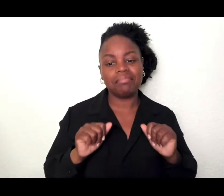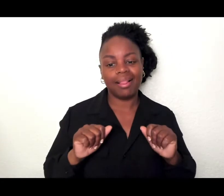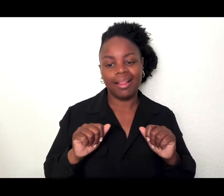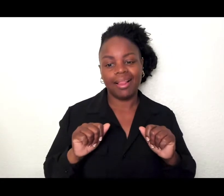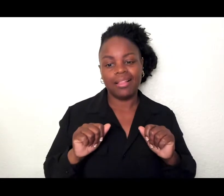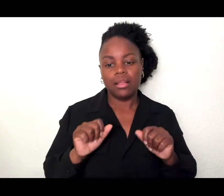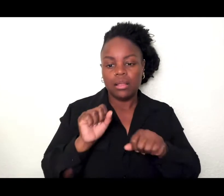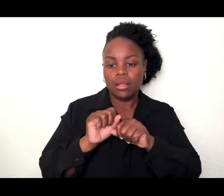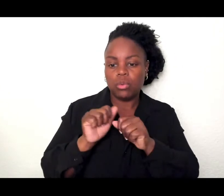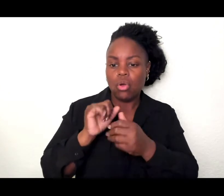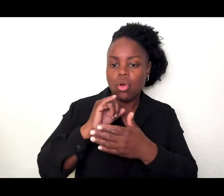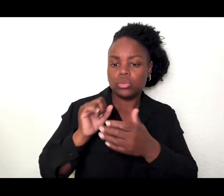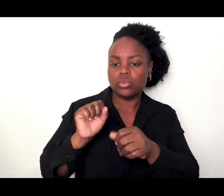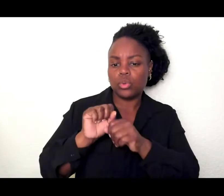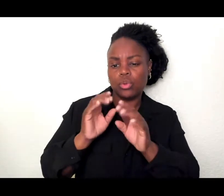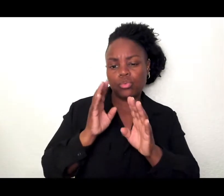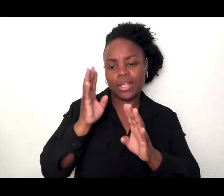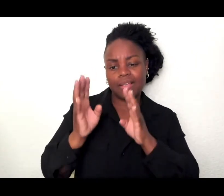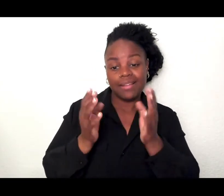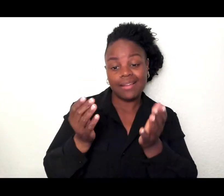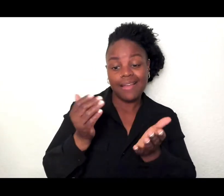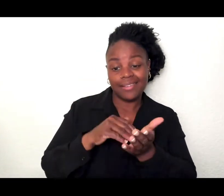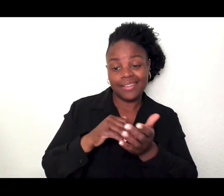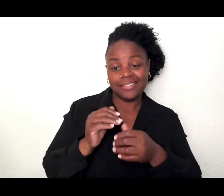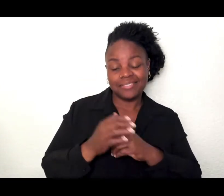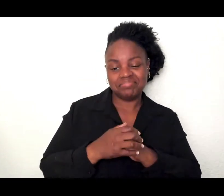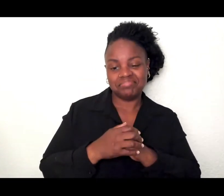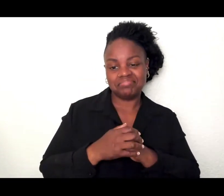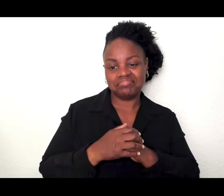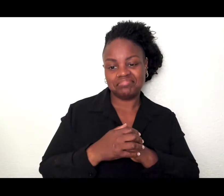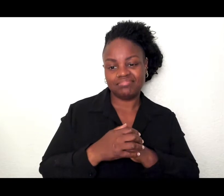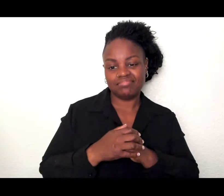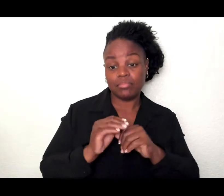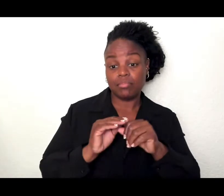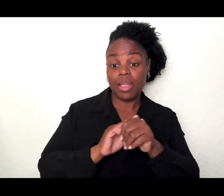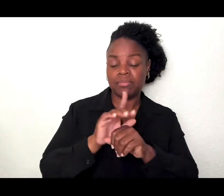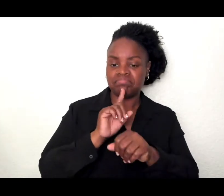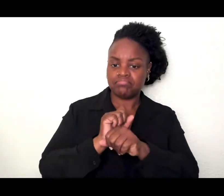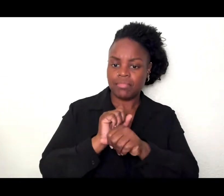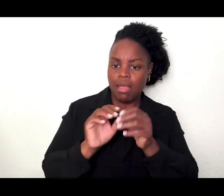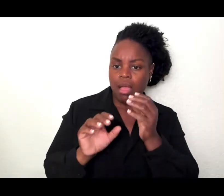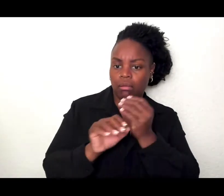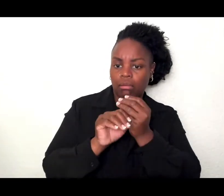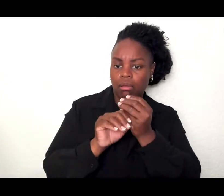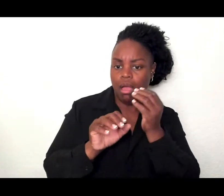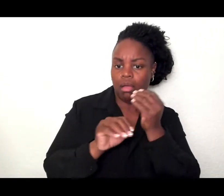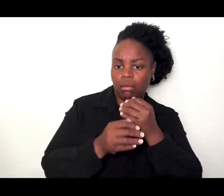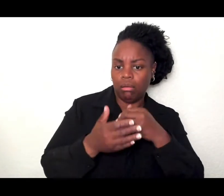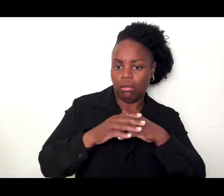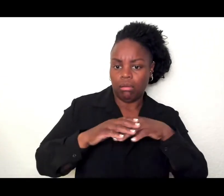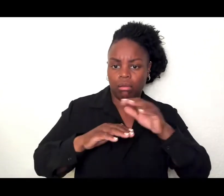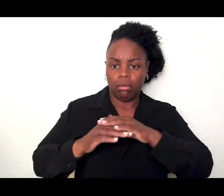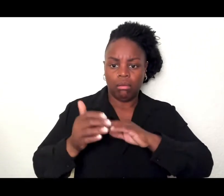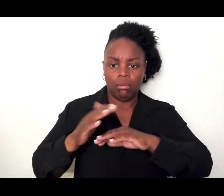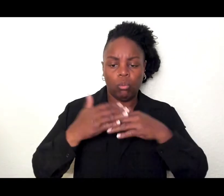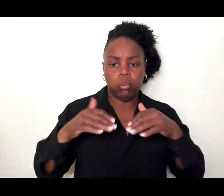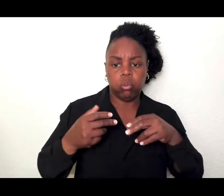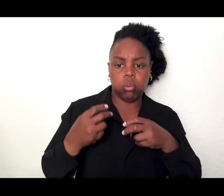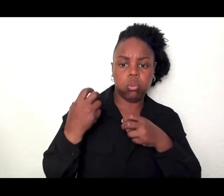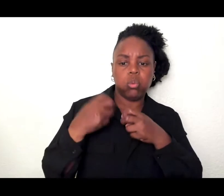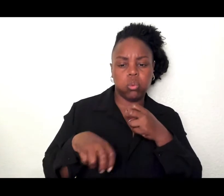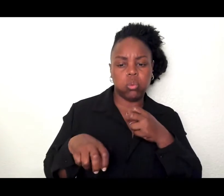to be able to be working with artists and working creatively again. But the pandemic certainly adds a lot of layers